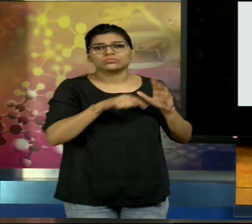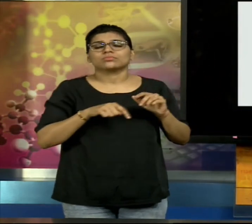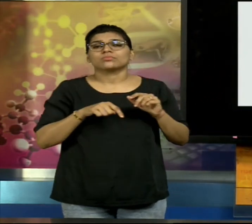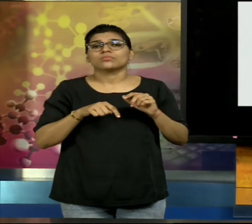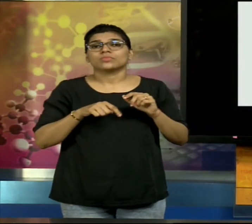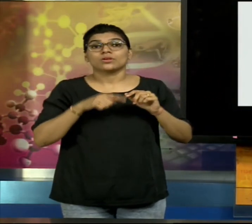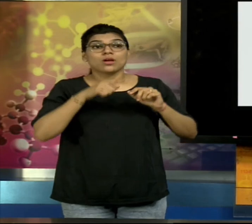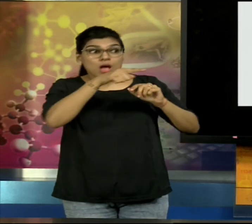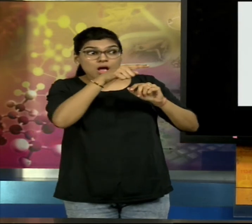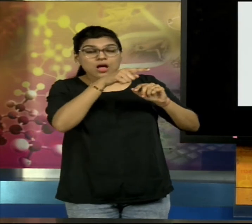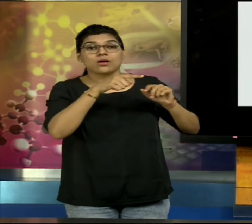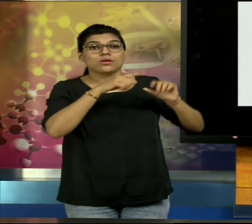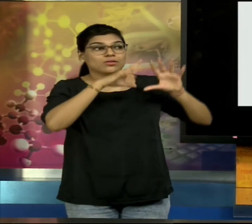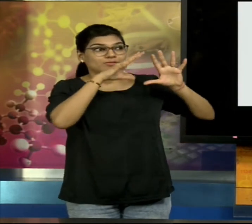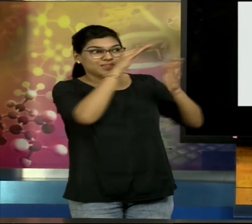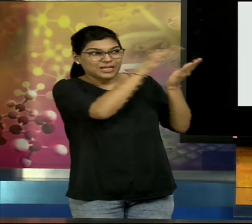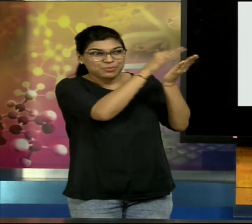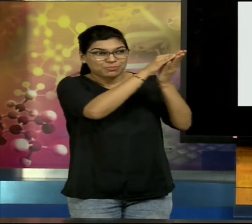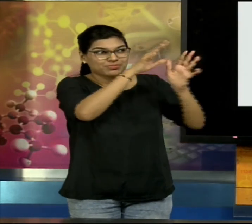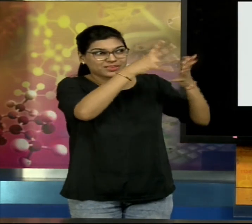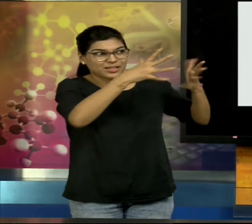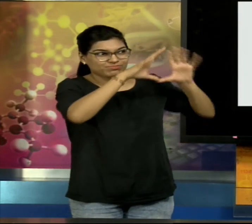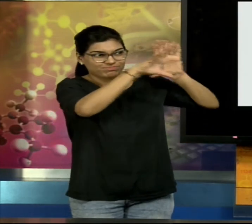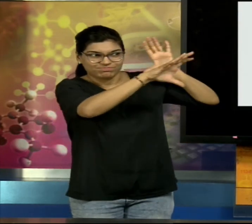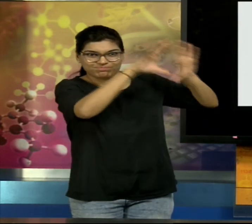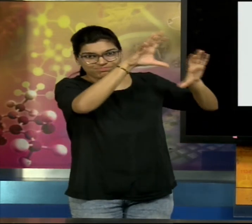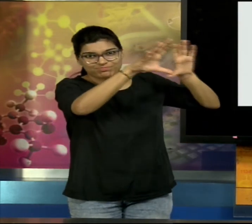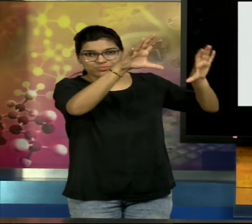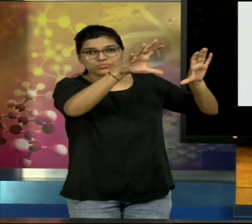things and